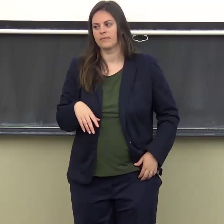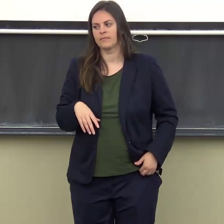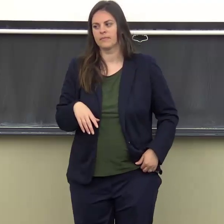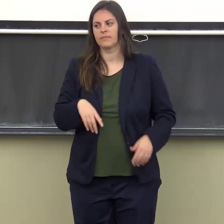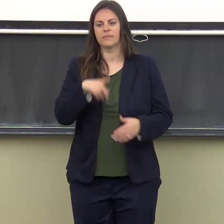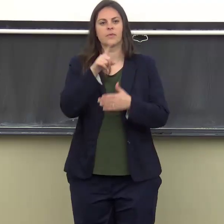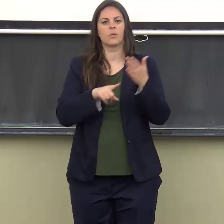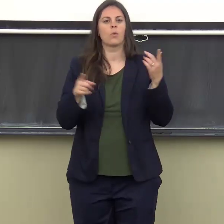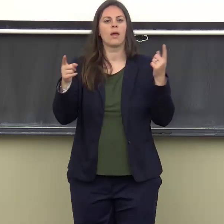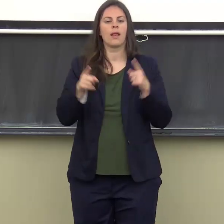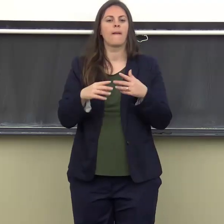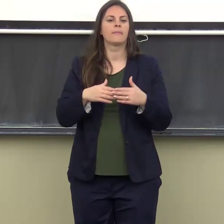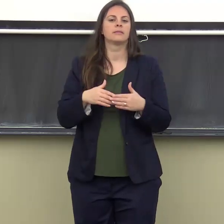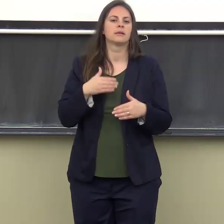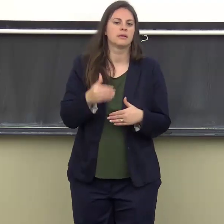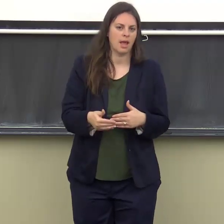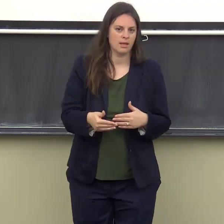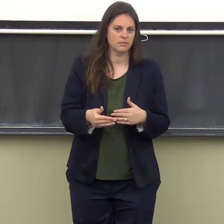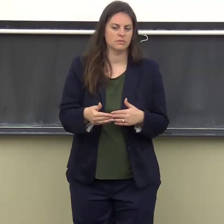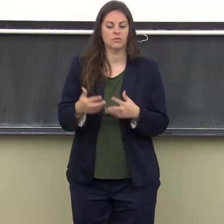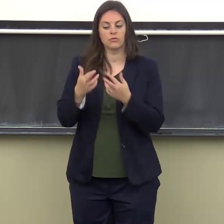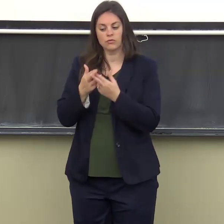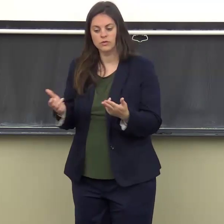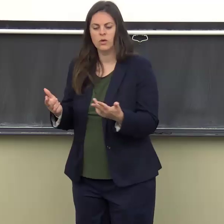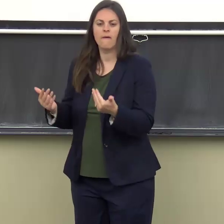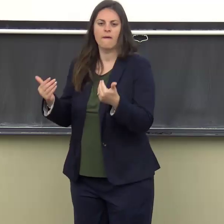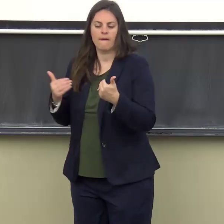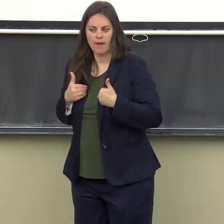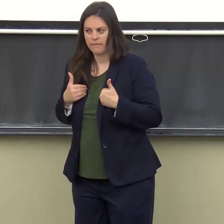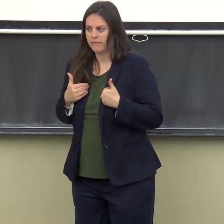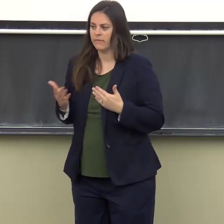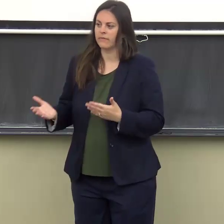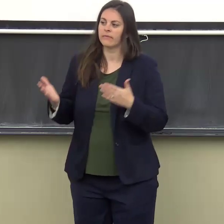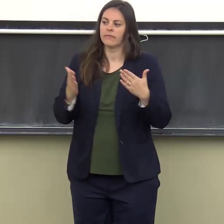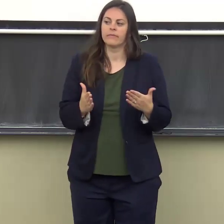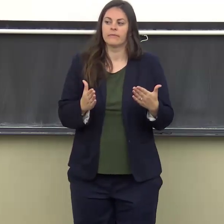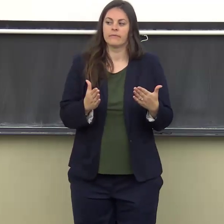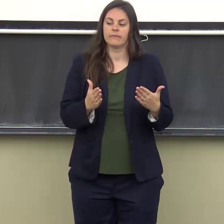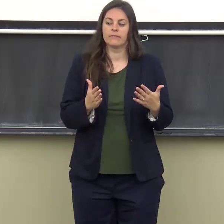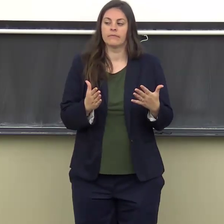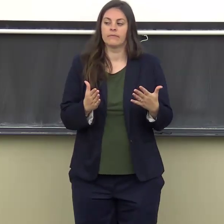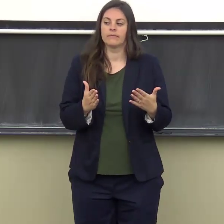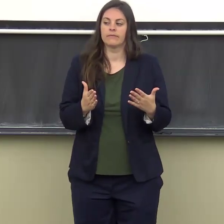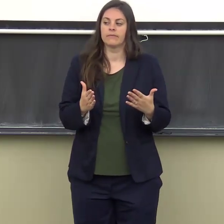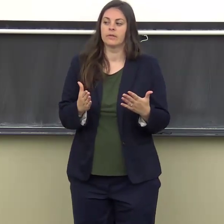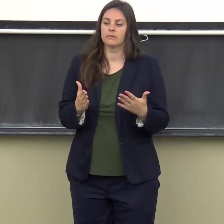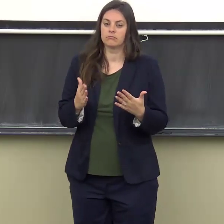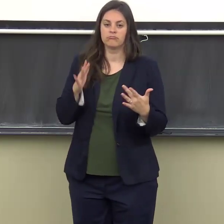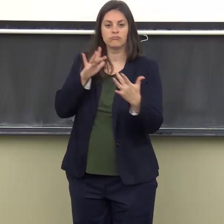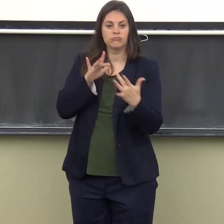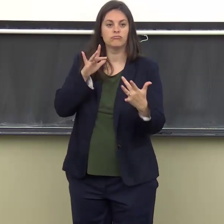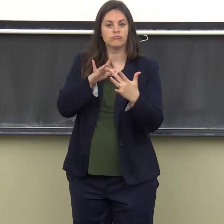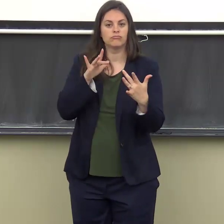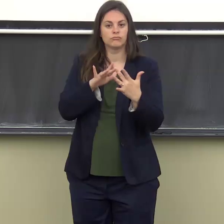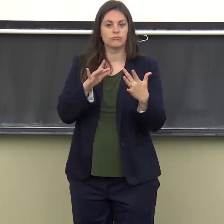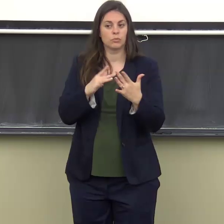What happens next? So we've got these resources and everything. We stay in touch. Are we going to